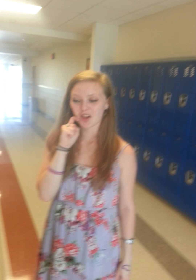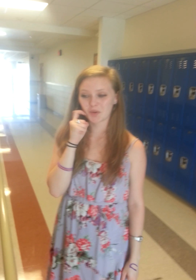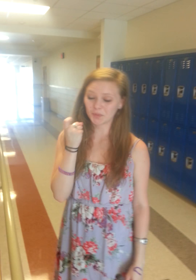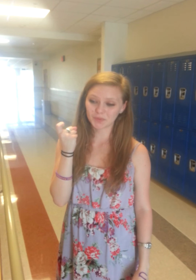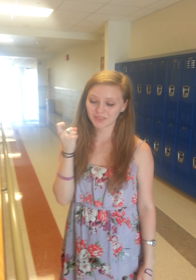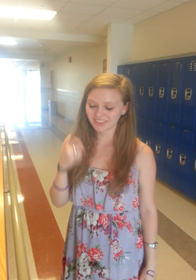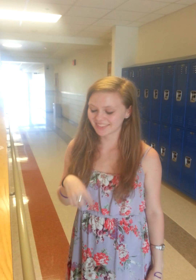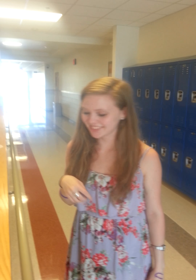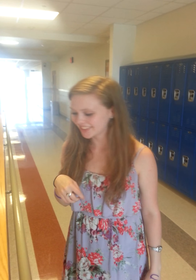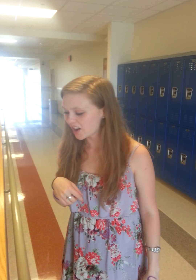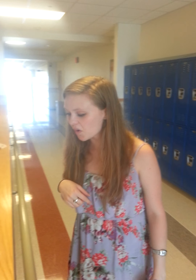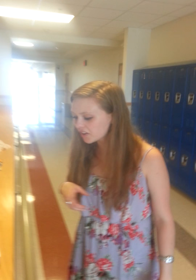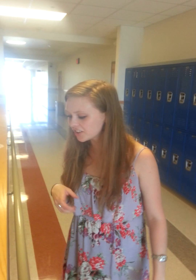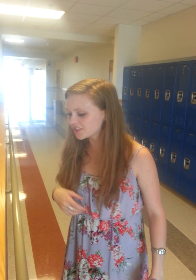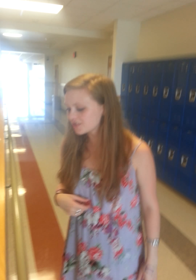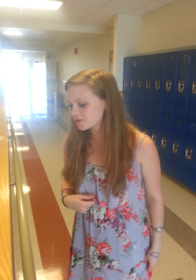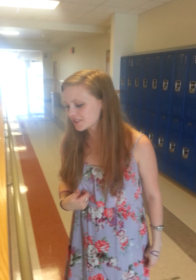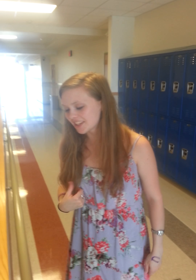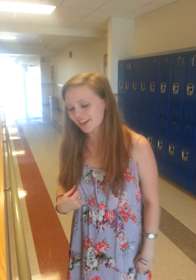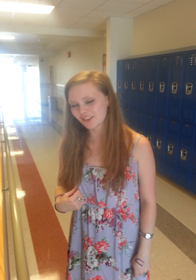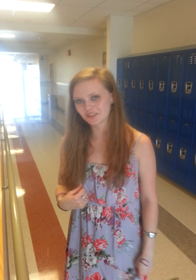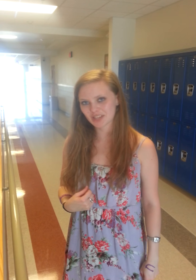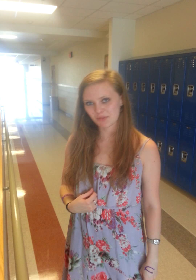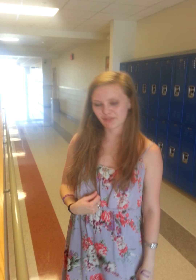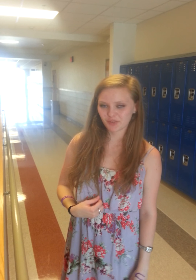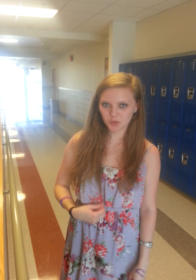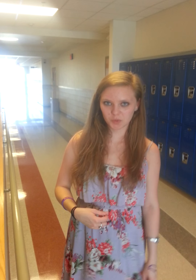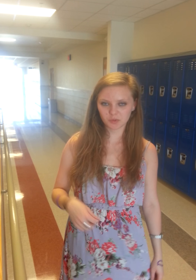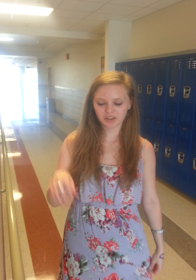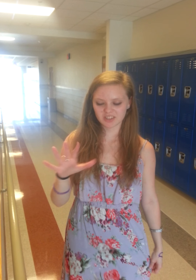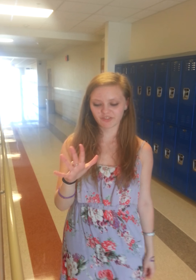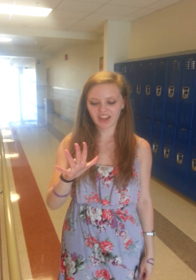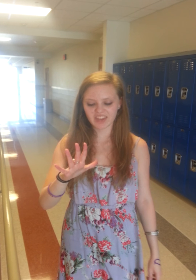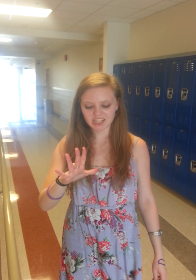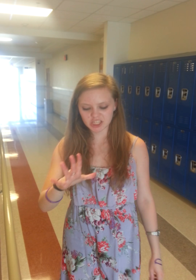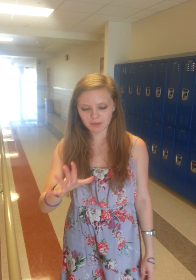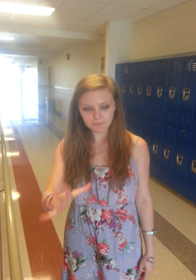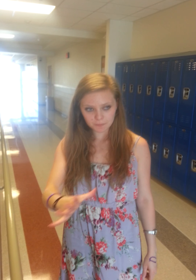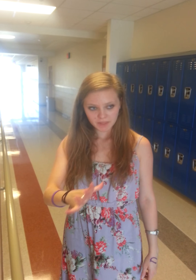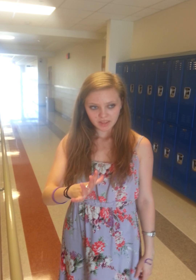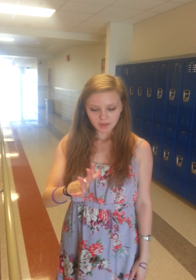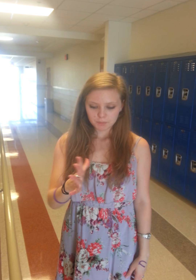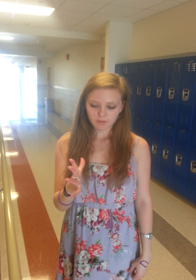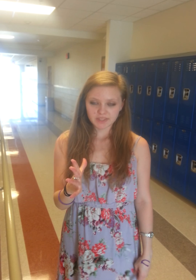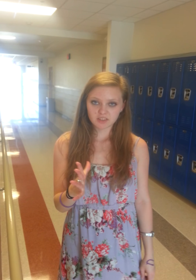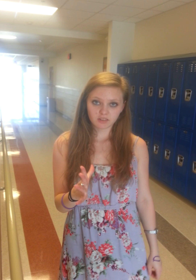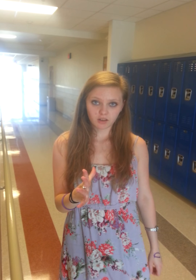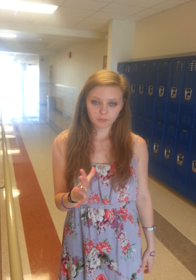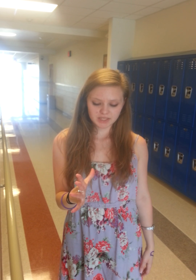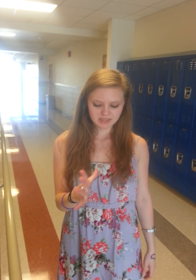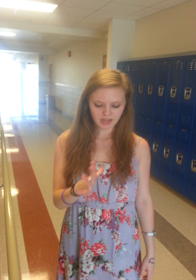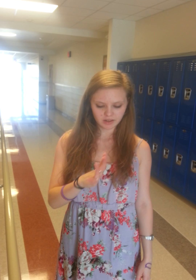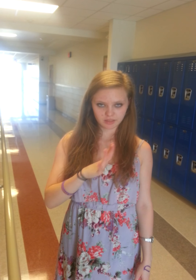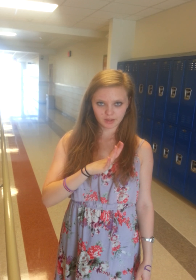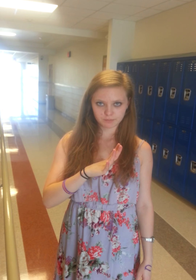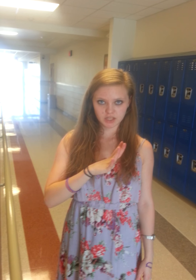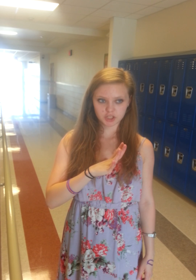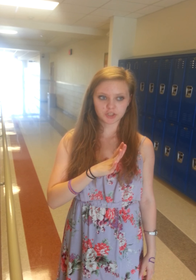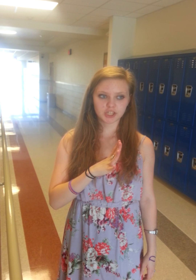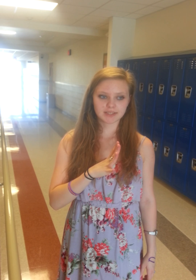Cool. Or you could do the other type of cool, where it's a 5 hand shape. Palm facing your non-dominant side, thumb touching your chest, and